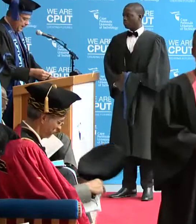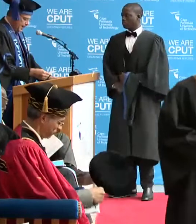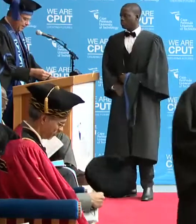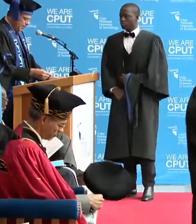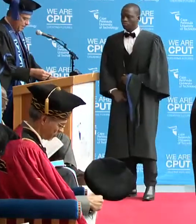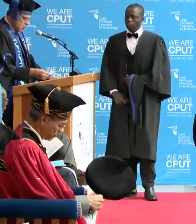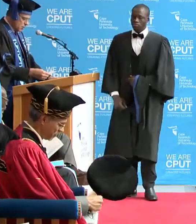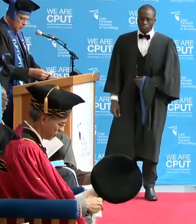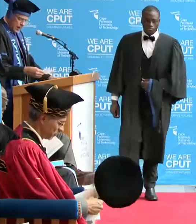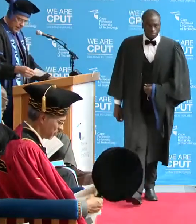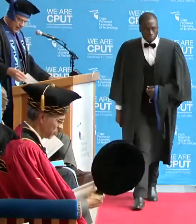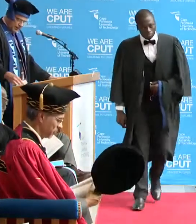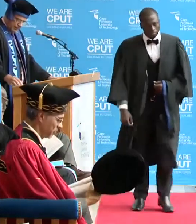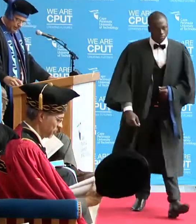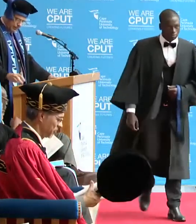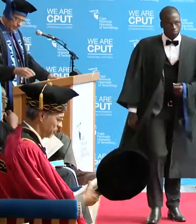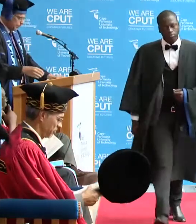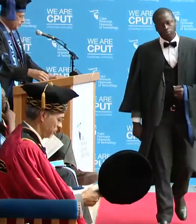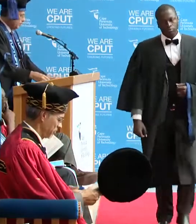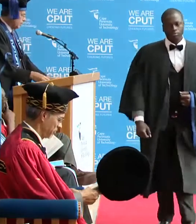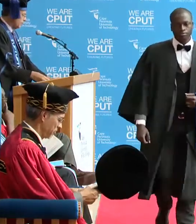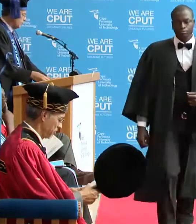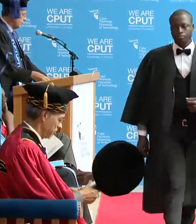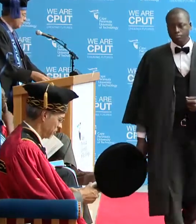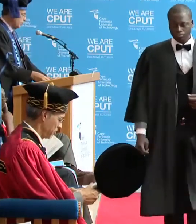Kabengele Alpha Mukuna.